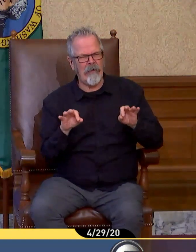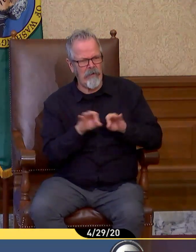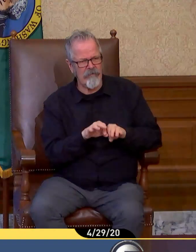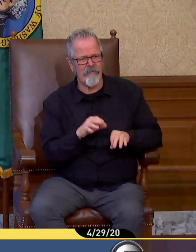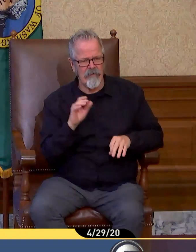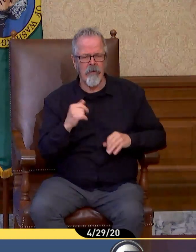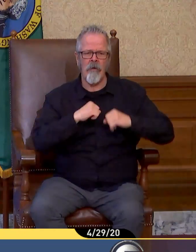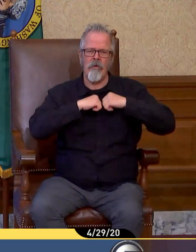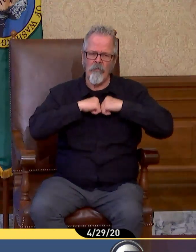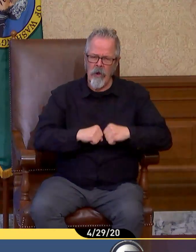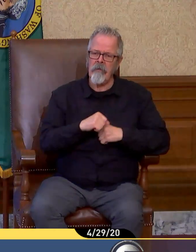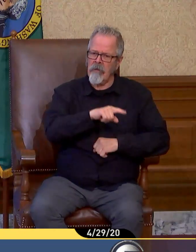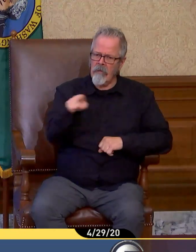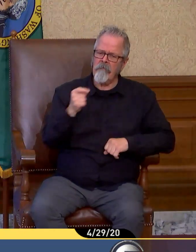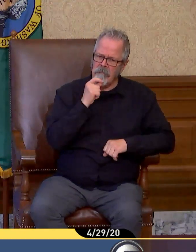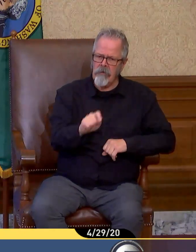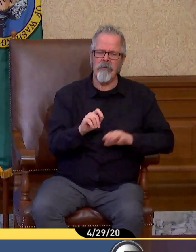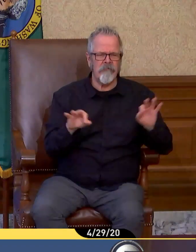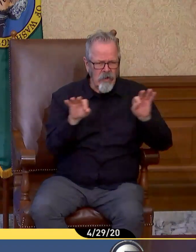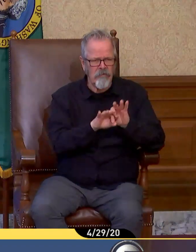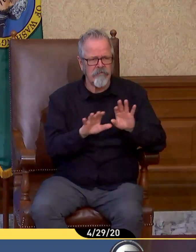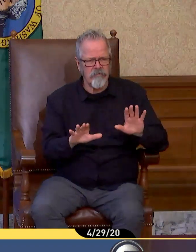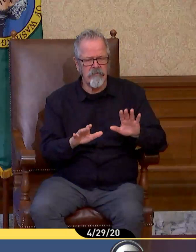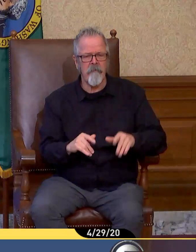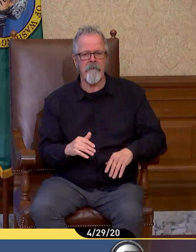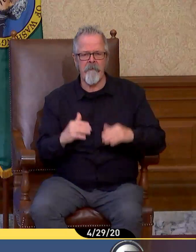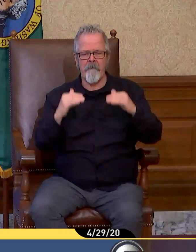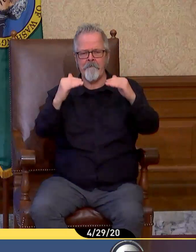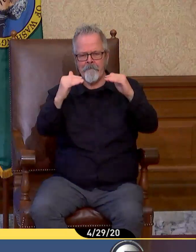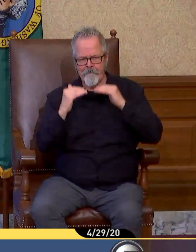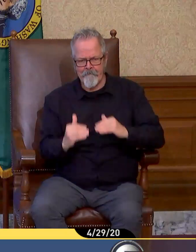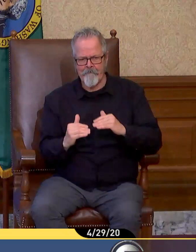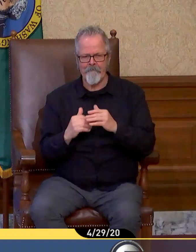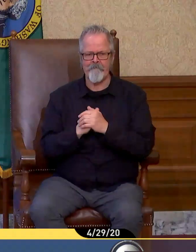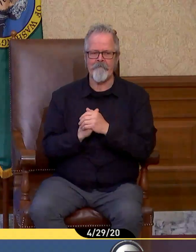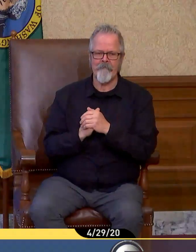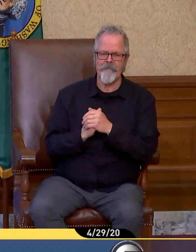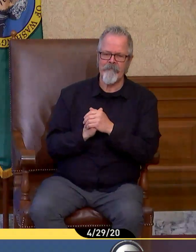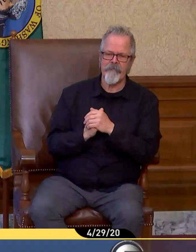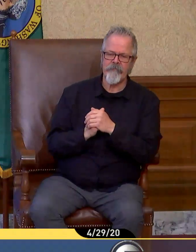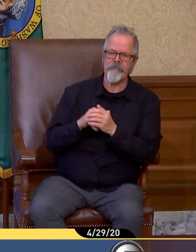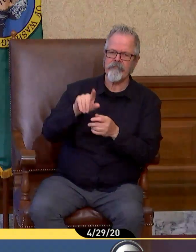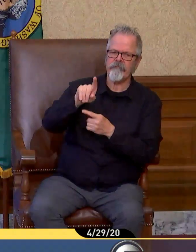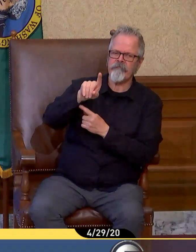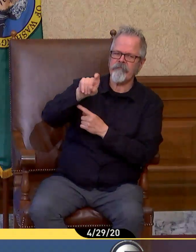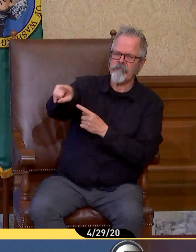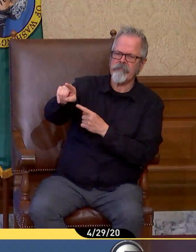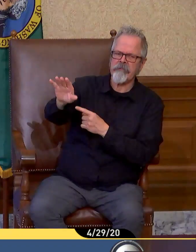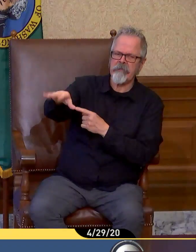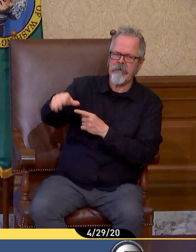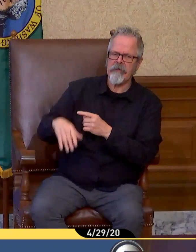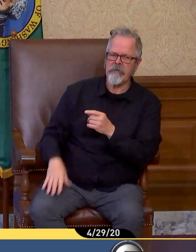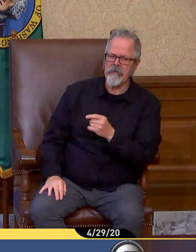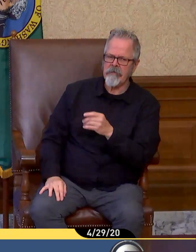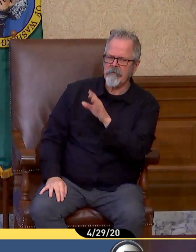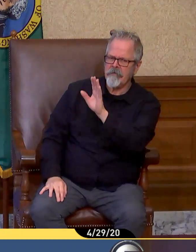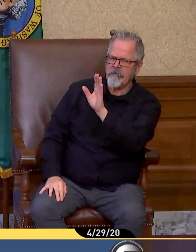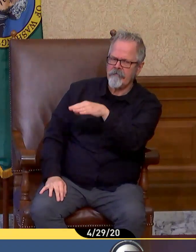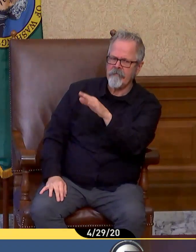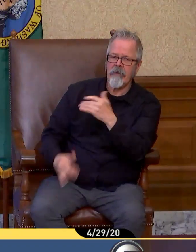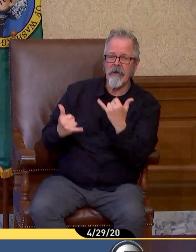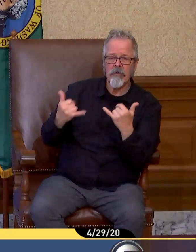Governor. Two questions. One, Costco is implementing a mask-only policy for customers. Do you think the